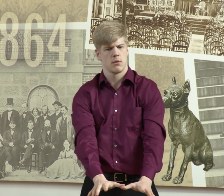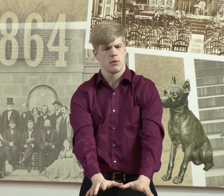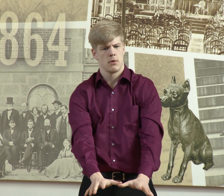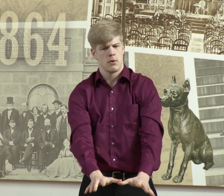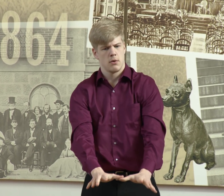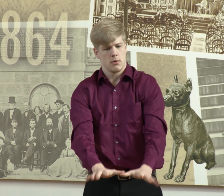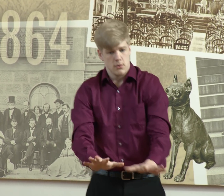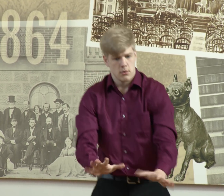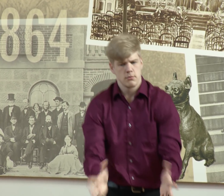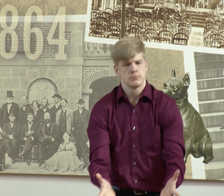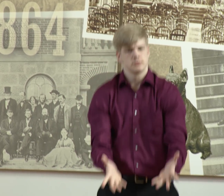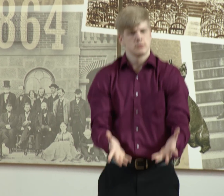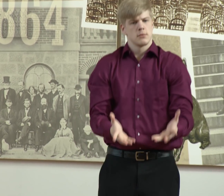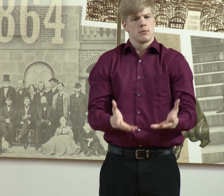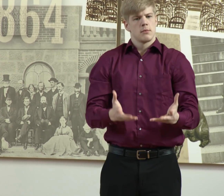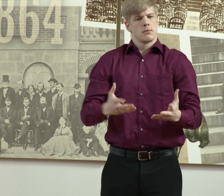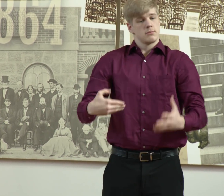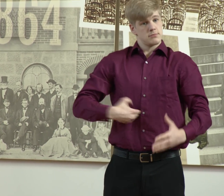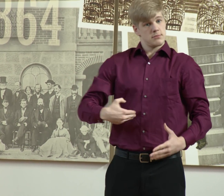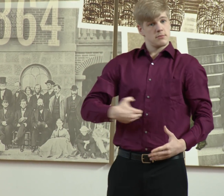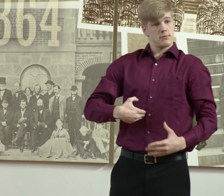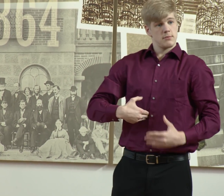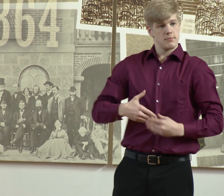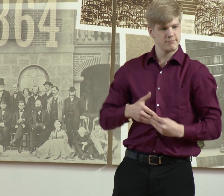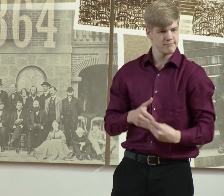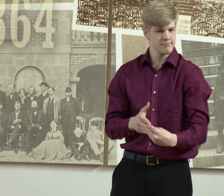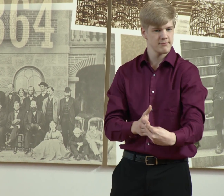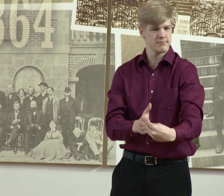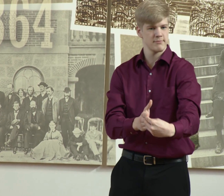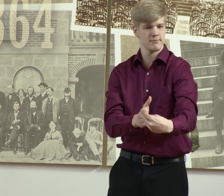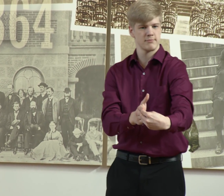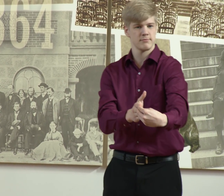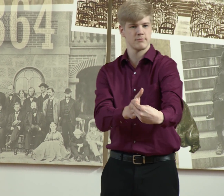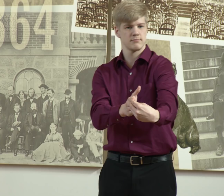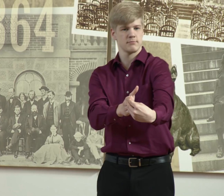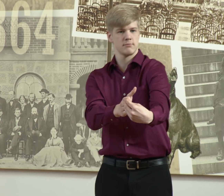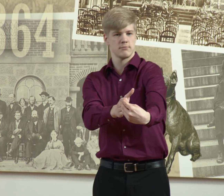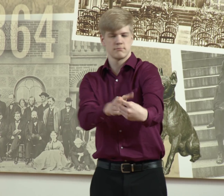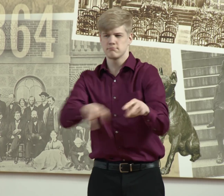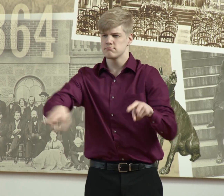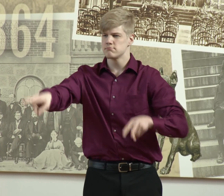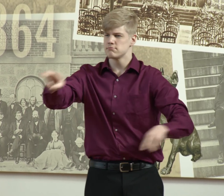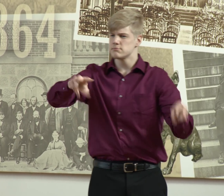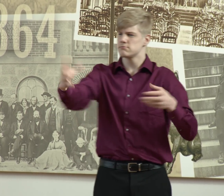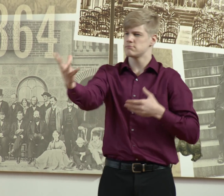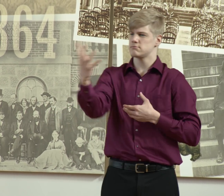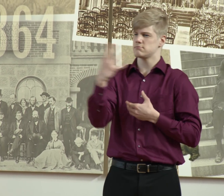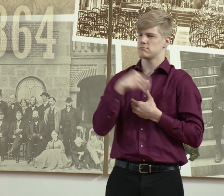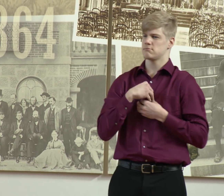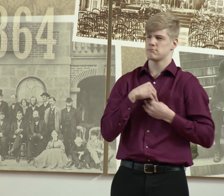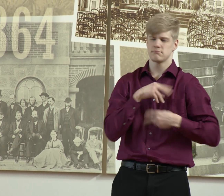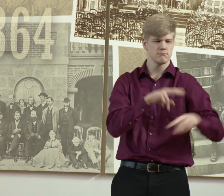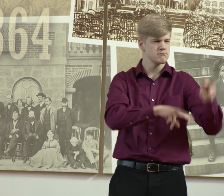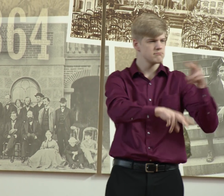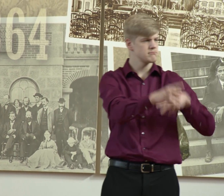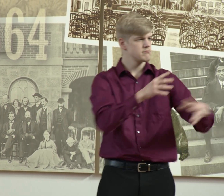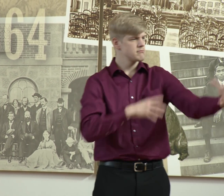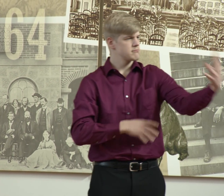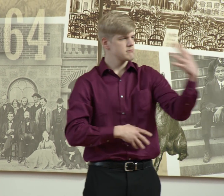are capable of nothing but inexplicable dumb shows and noise. I would have such a fellow whipped for or doing